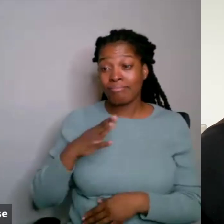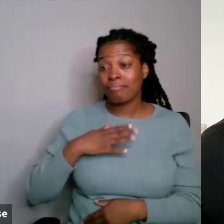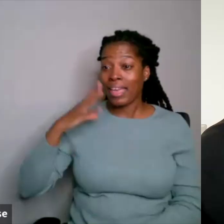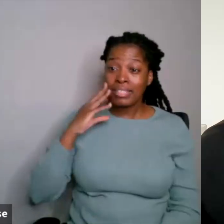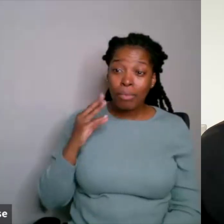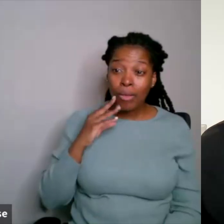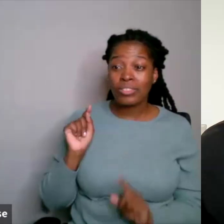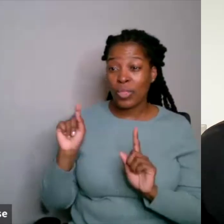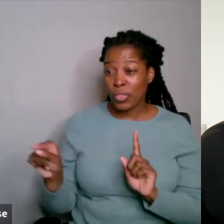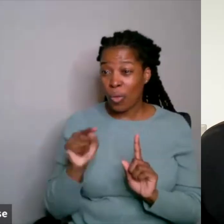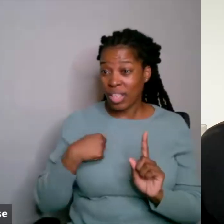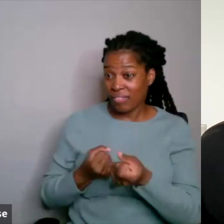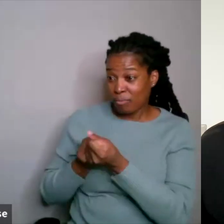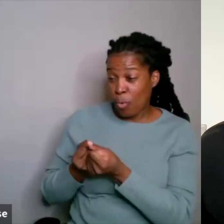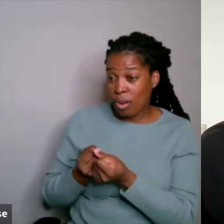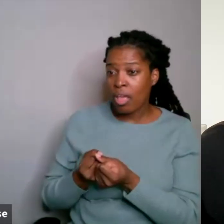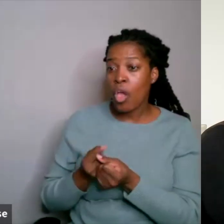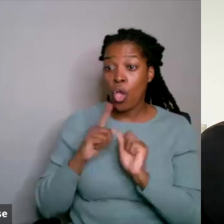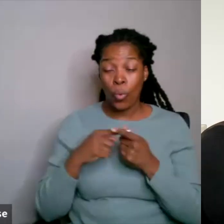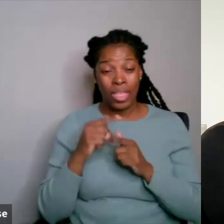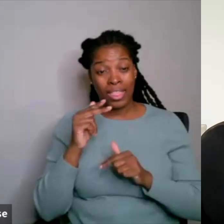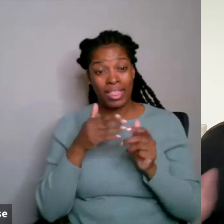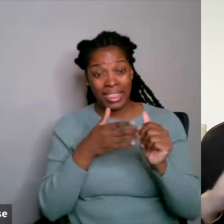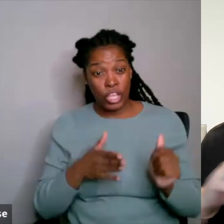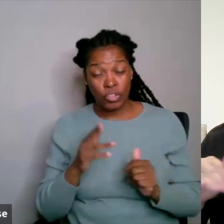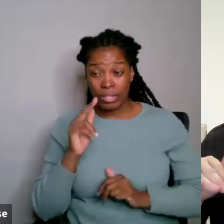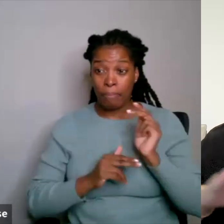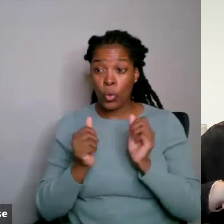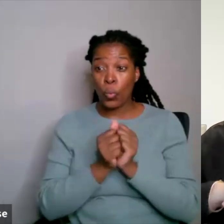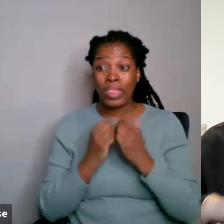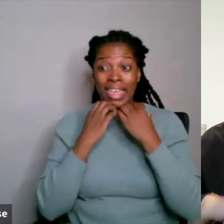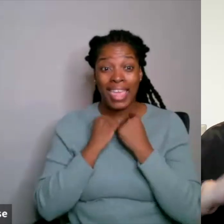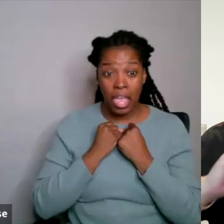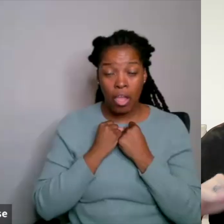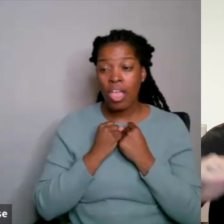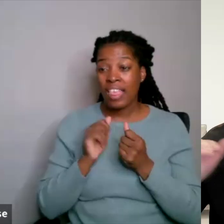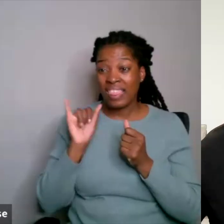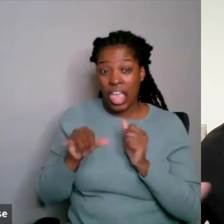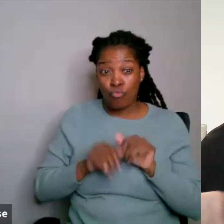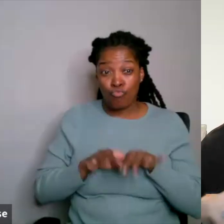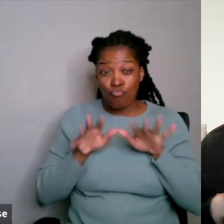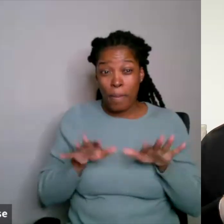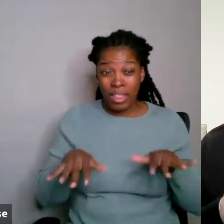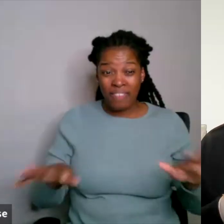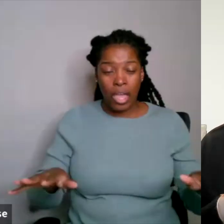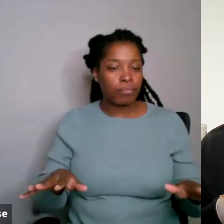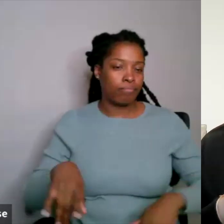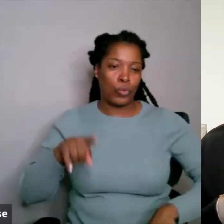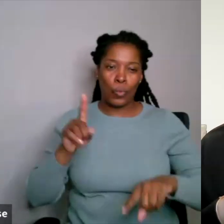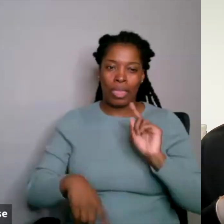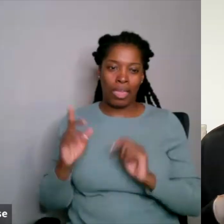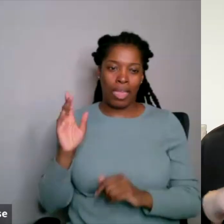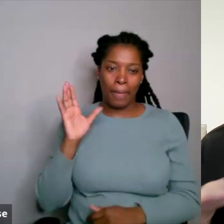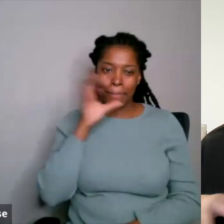I've supported is that when leaders build with care, the ripple effect is undeniable. And there